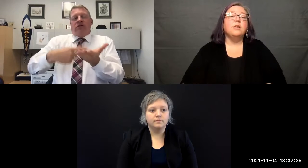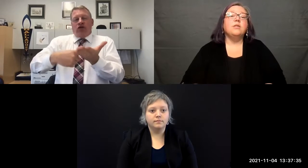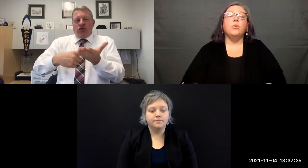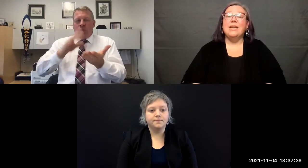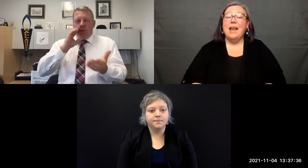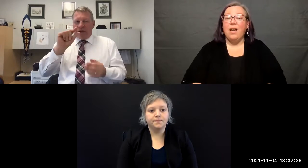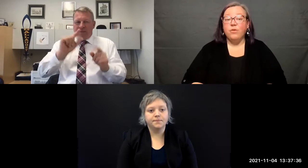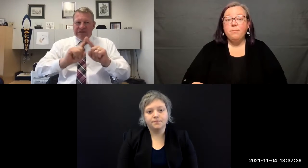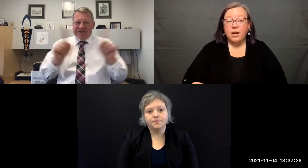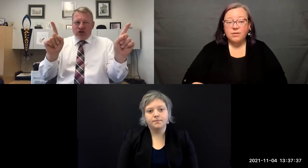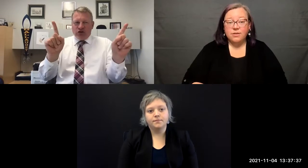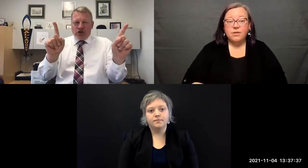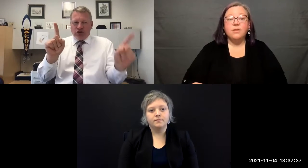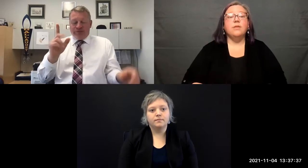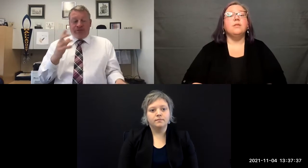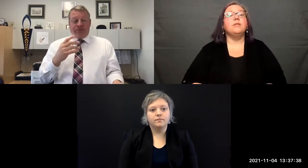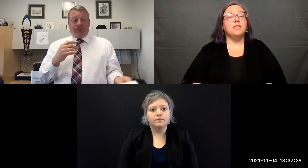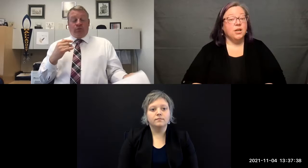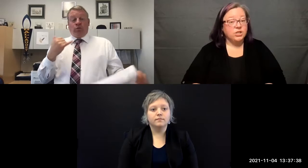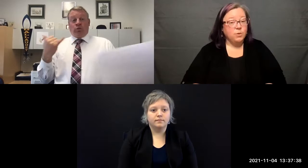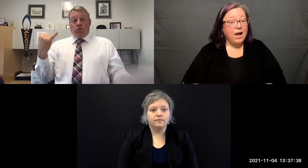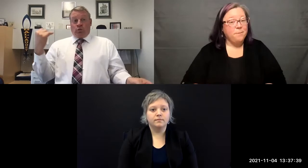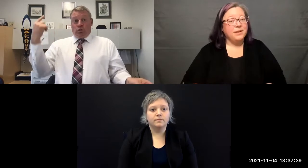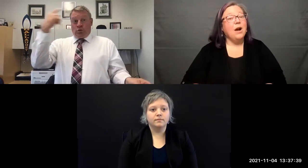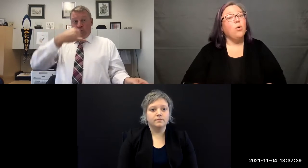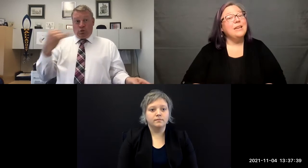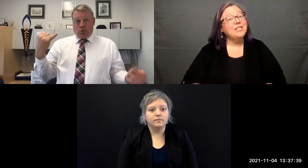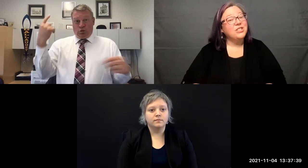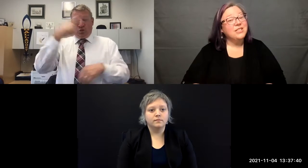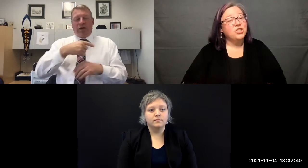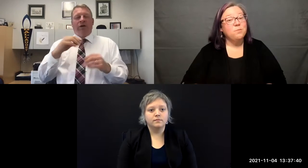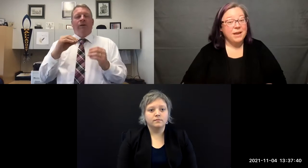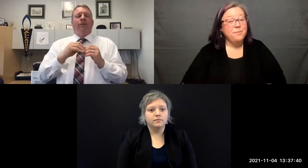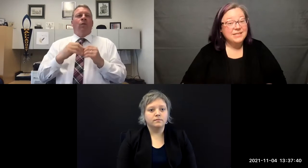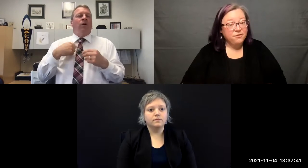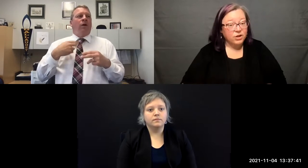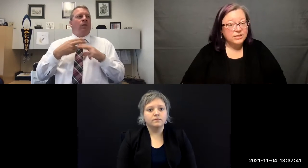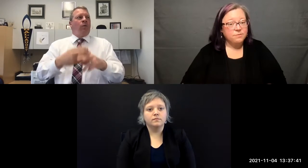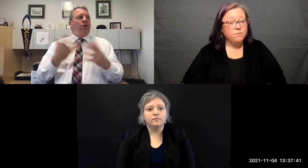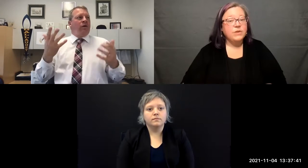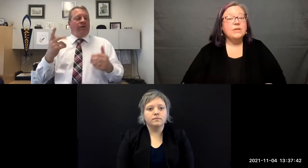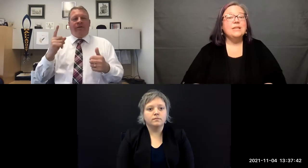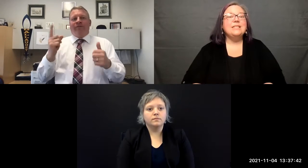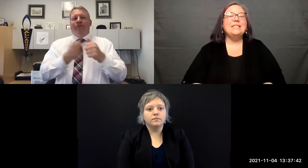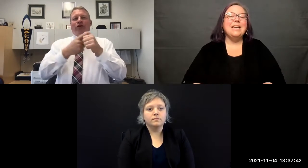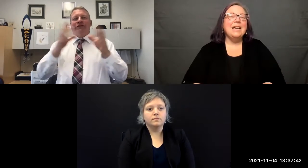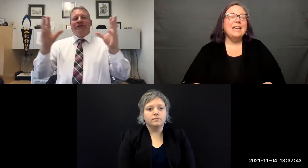So again, every month, discussions will happen. Now, each discussion may be different. Today,